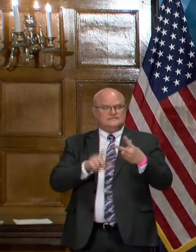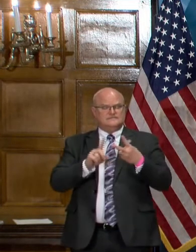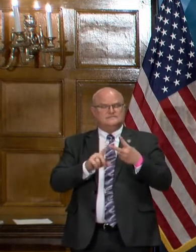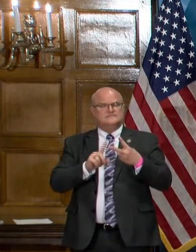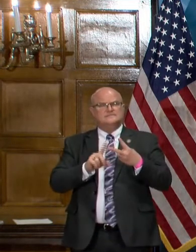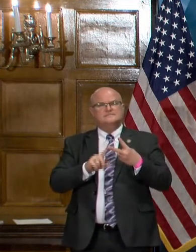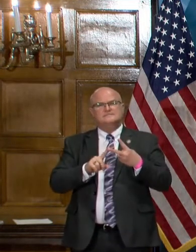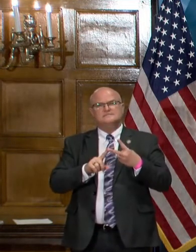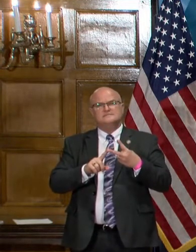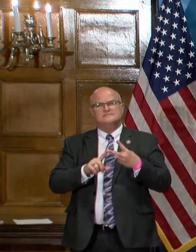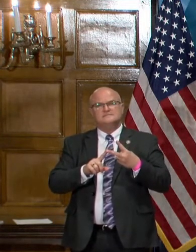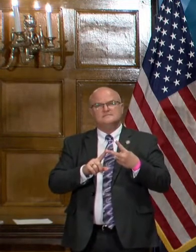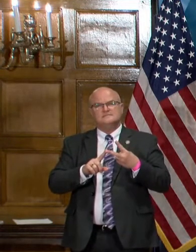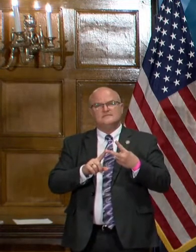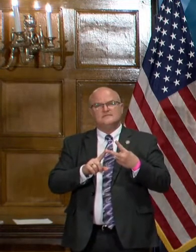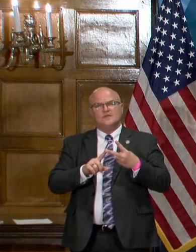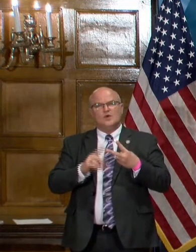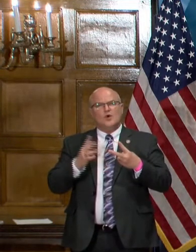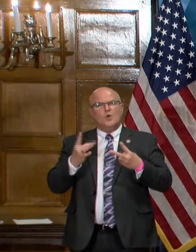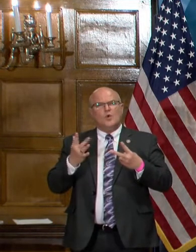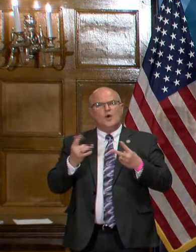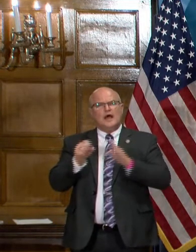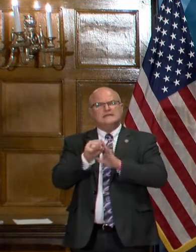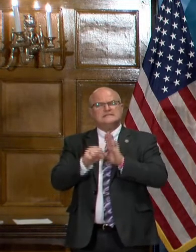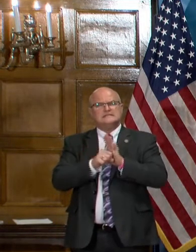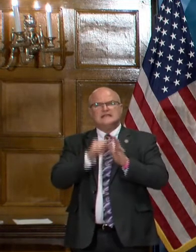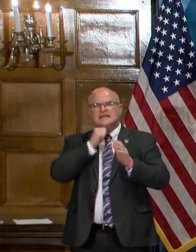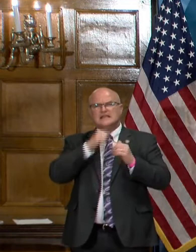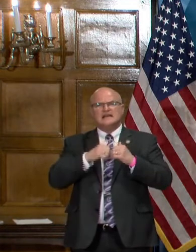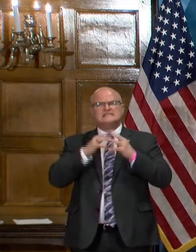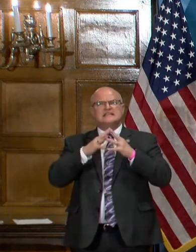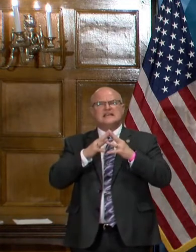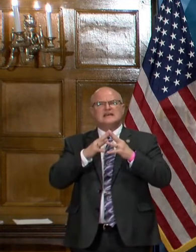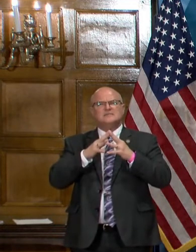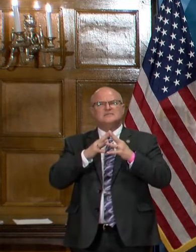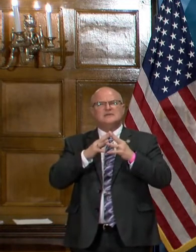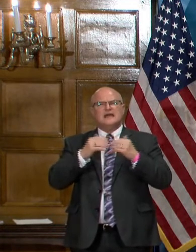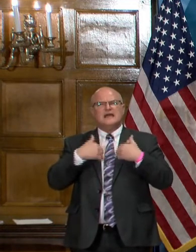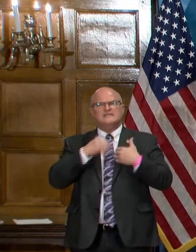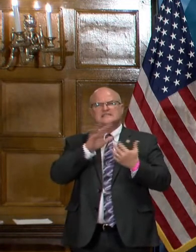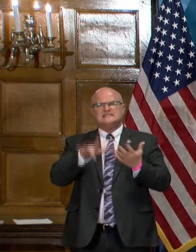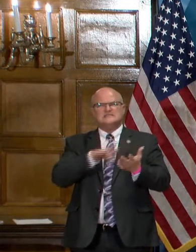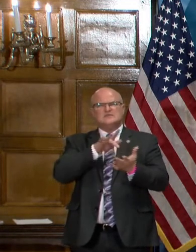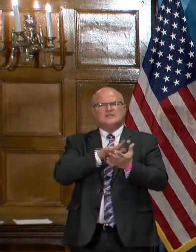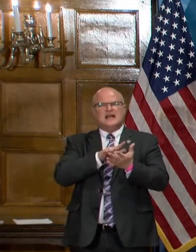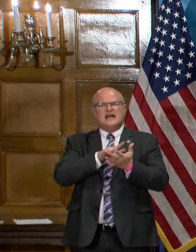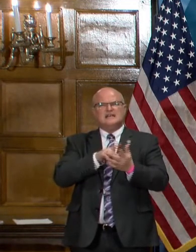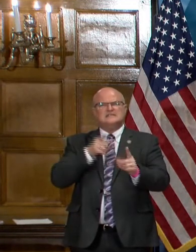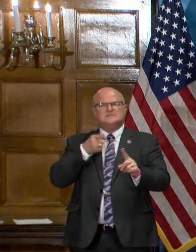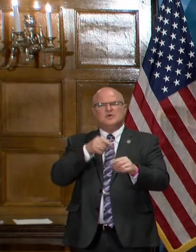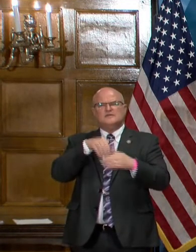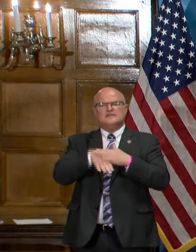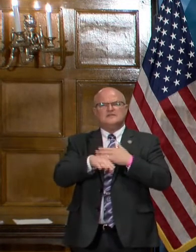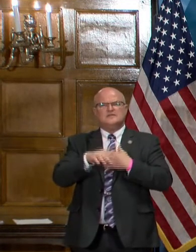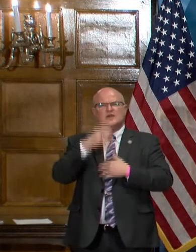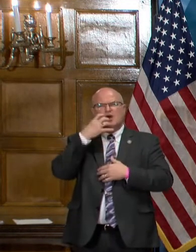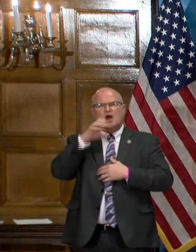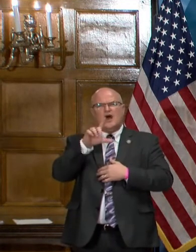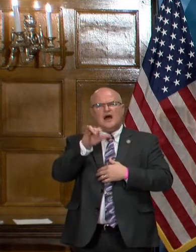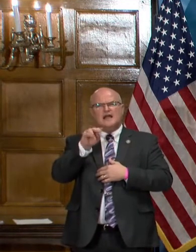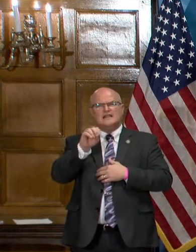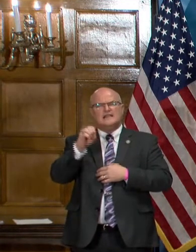second, why has the state not set up any kind of a centralized point of entry or hotline